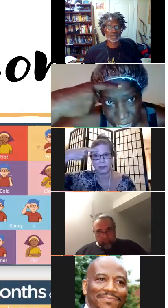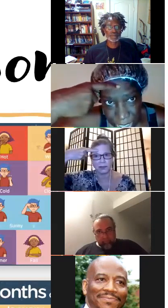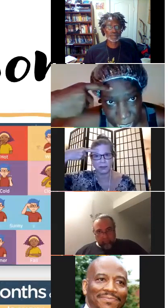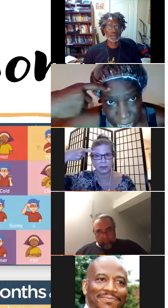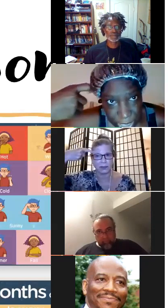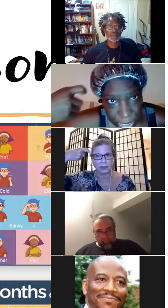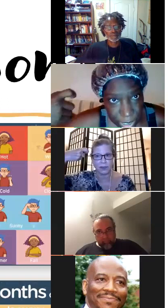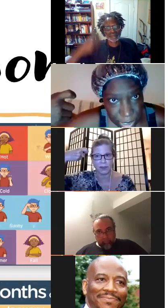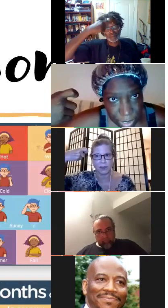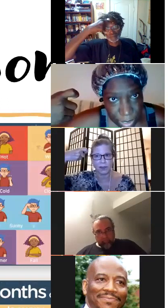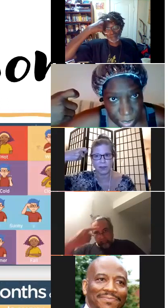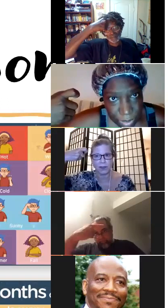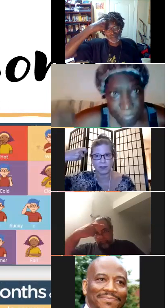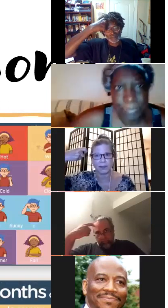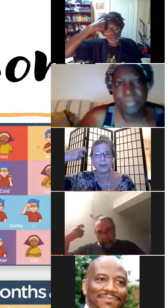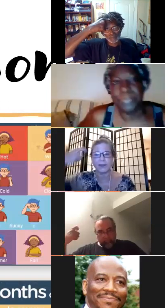because.